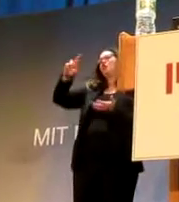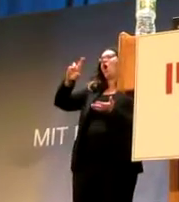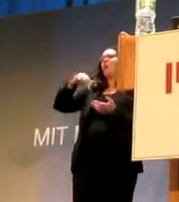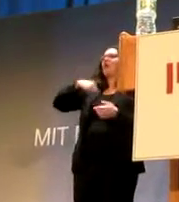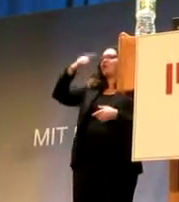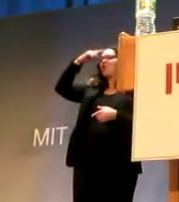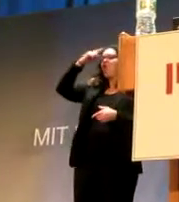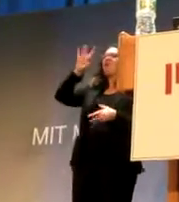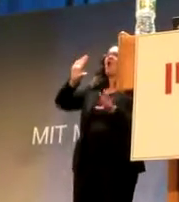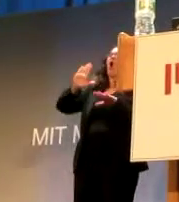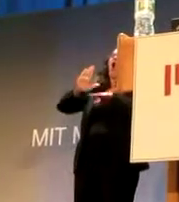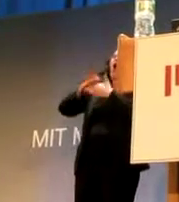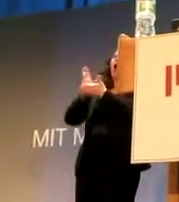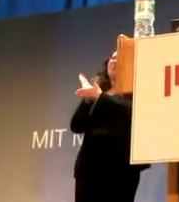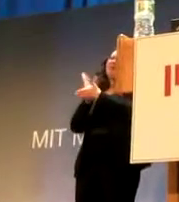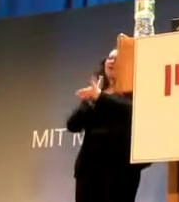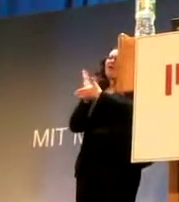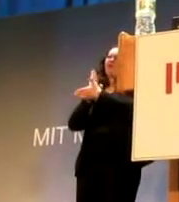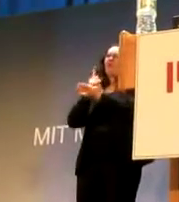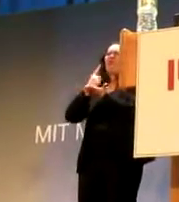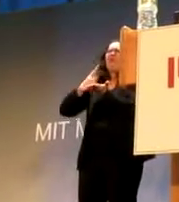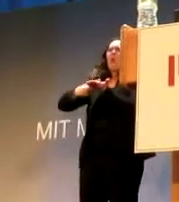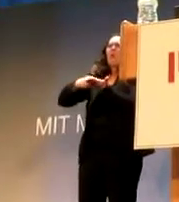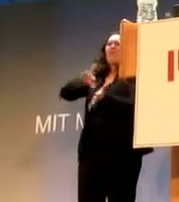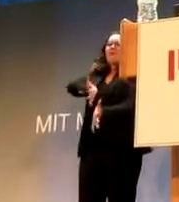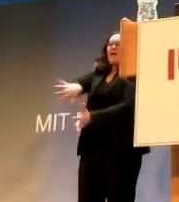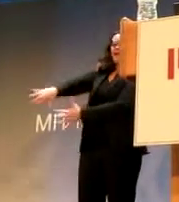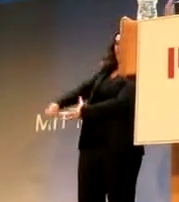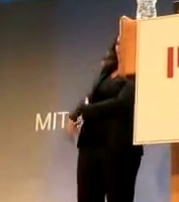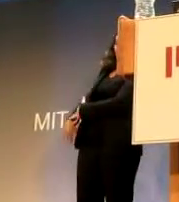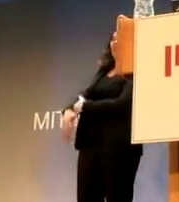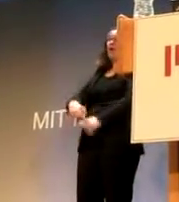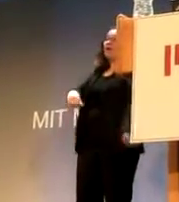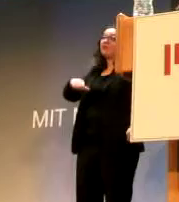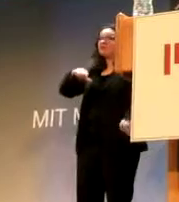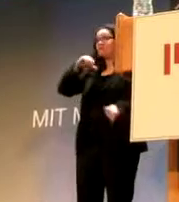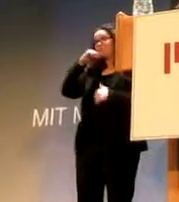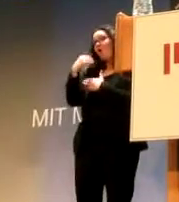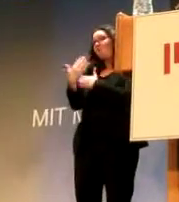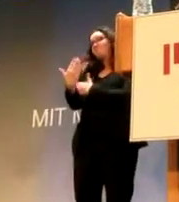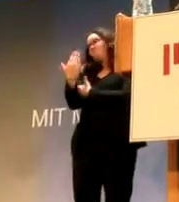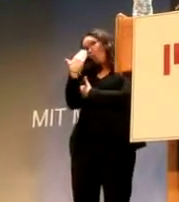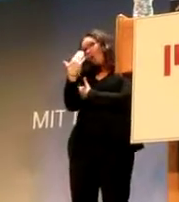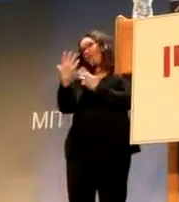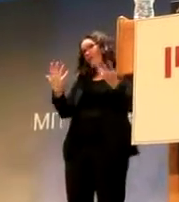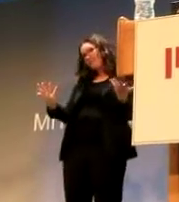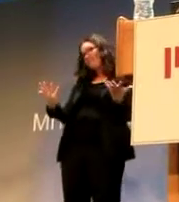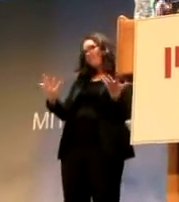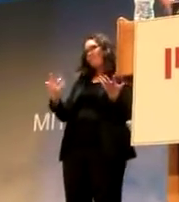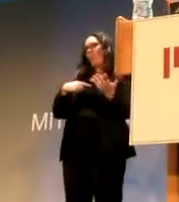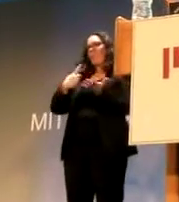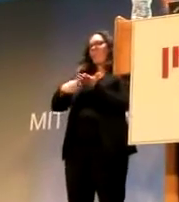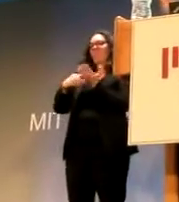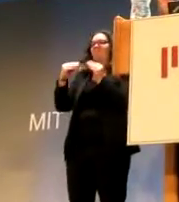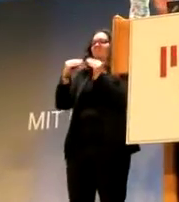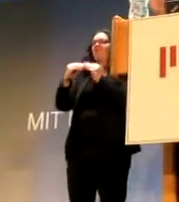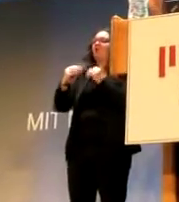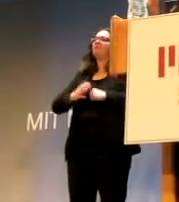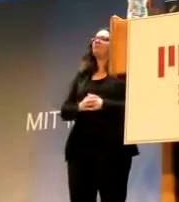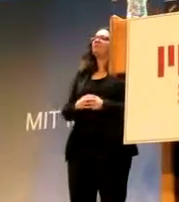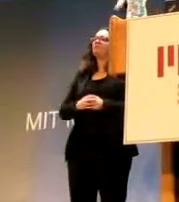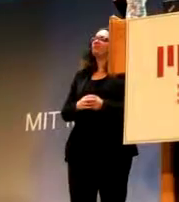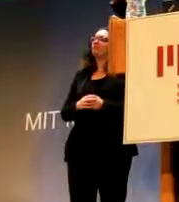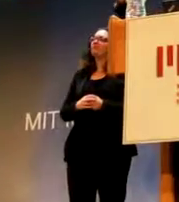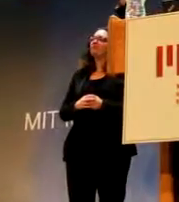we don't talk about it. Well, tomorrow morning I'm going to be talking about that a bit more. You see, a little bit of the autism